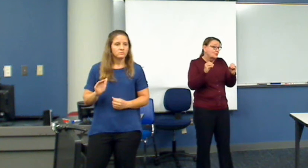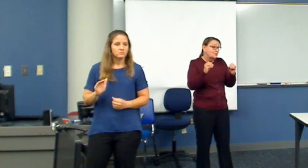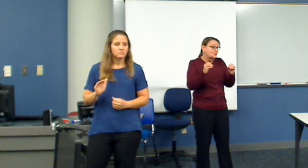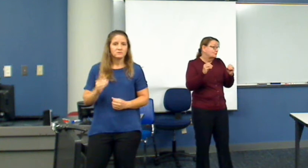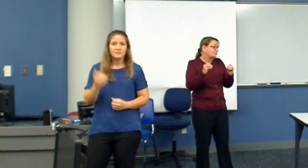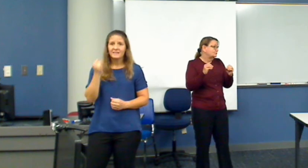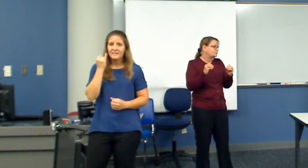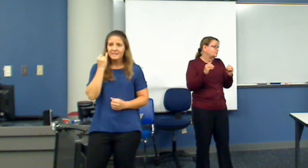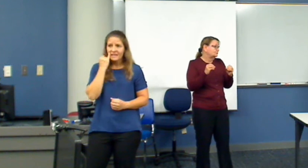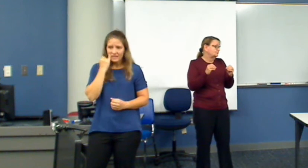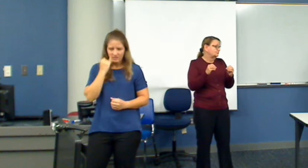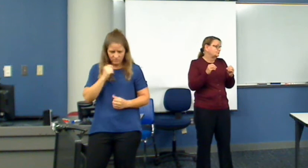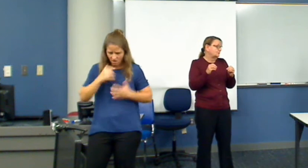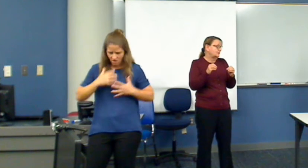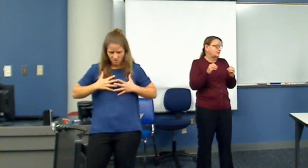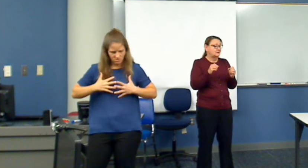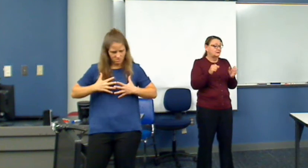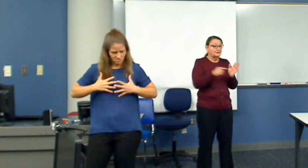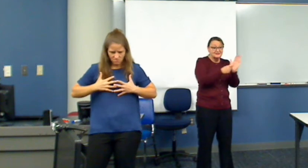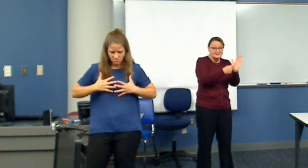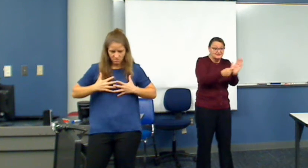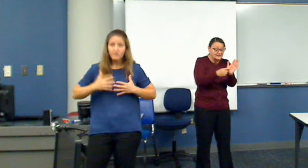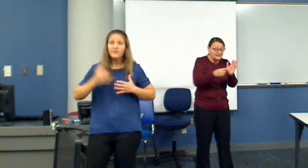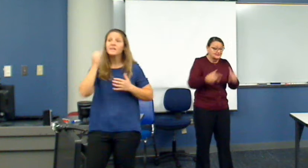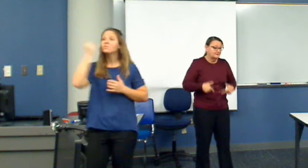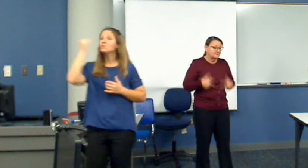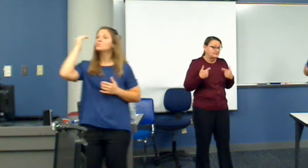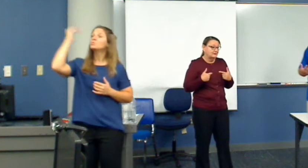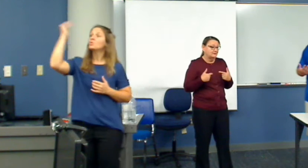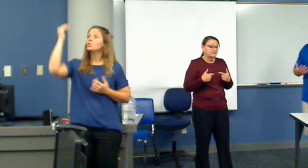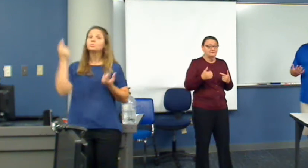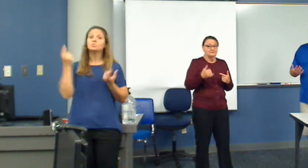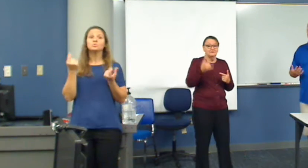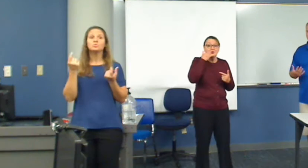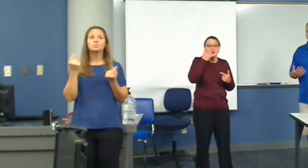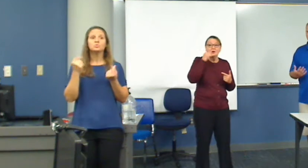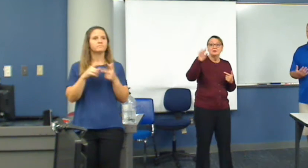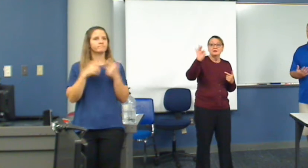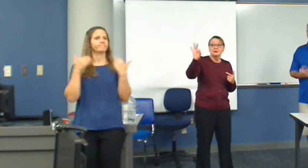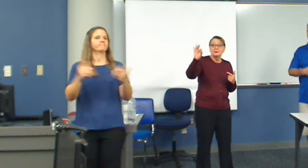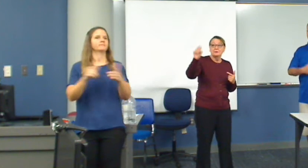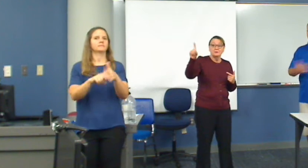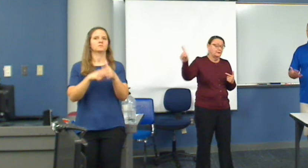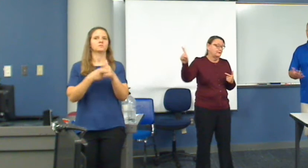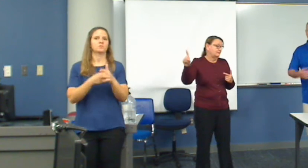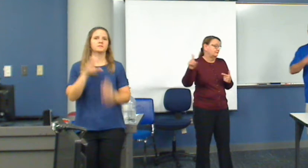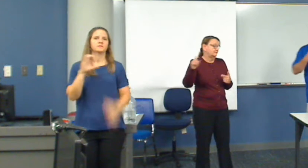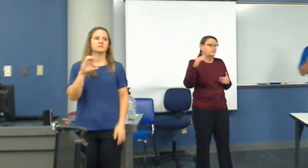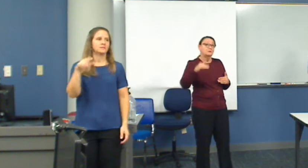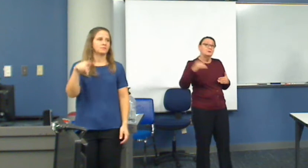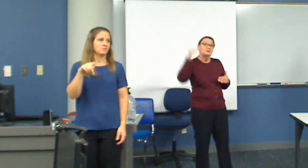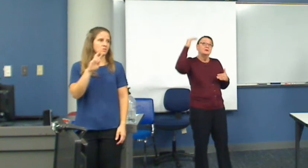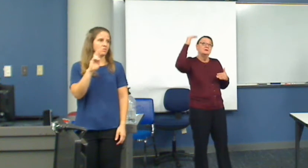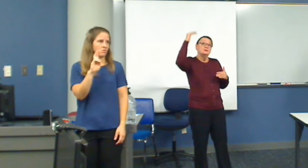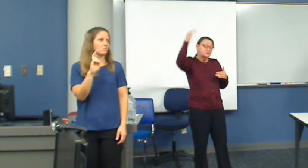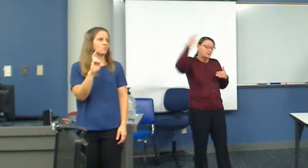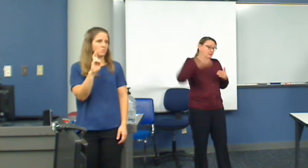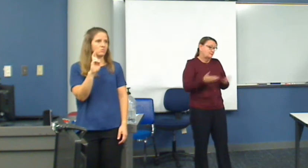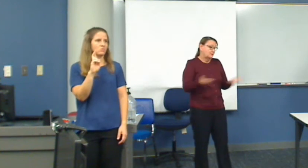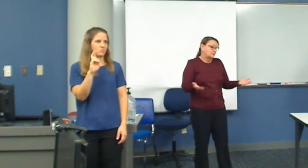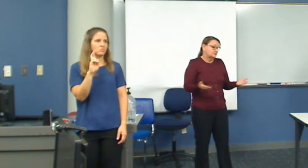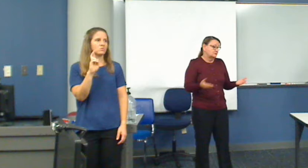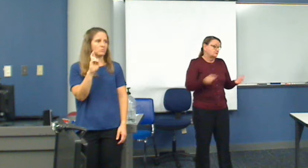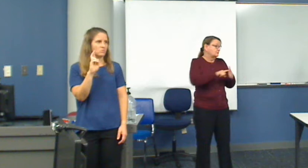no signs of life, we're going to start with an adult victim. We're going to start CPR. Okay, no signs of life, we start